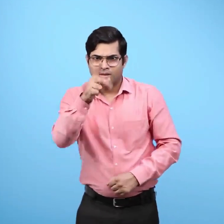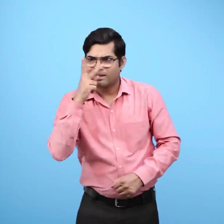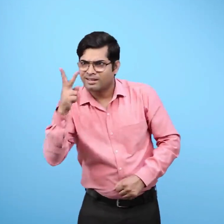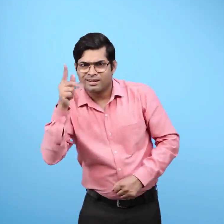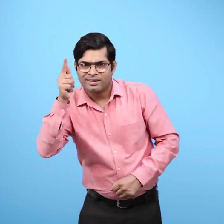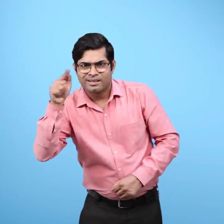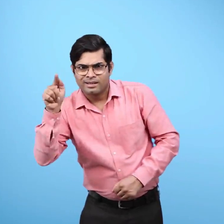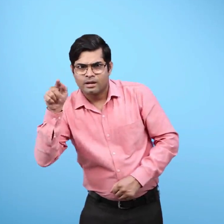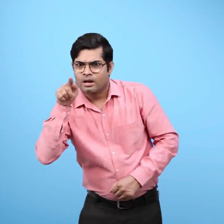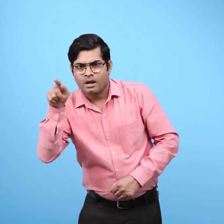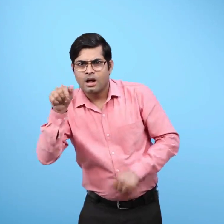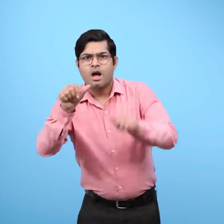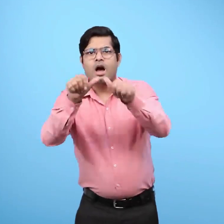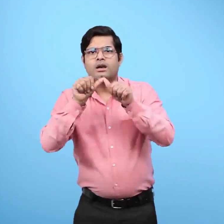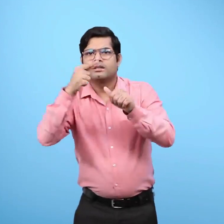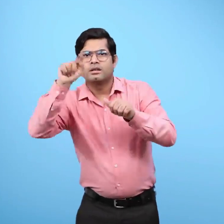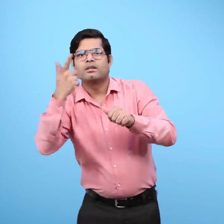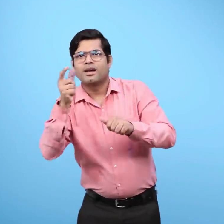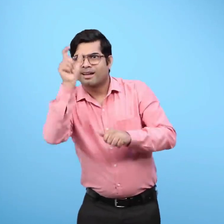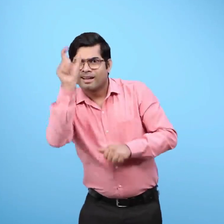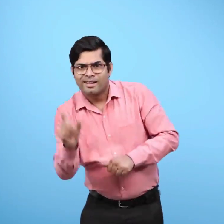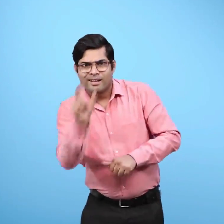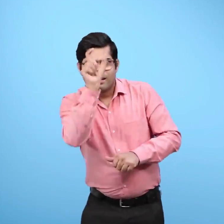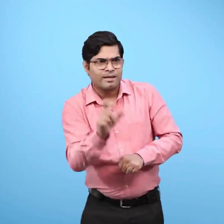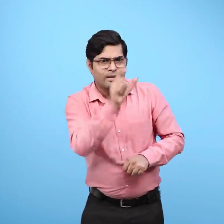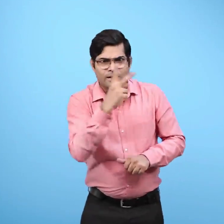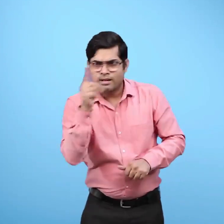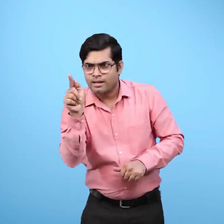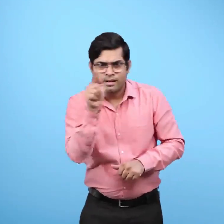Observe it carefully and give your answer correctly.